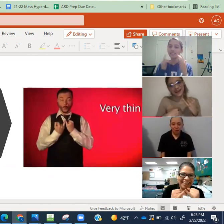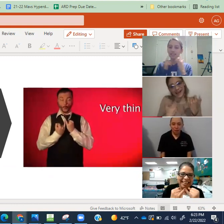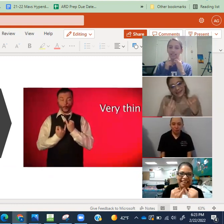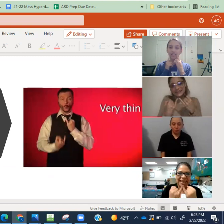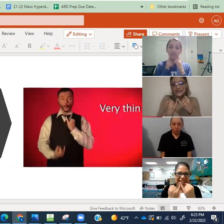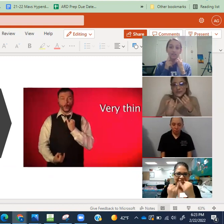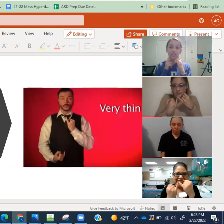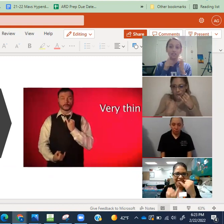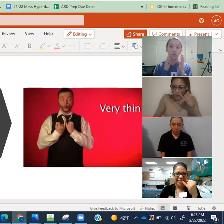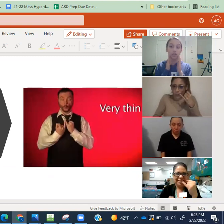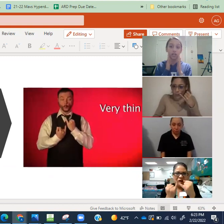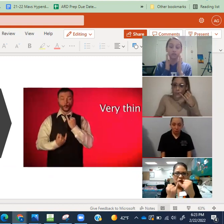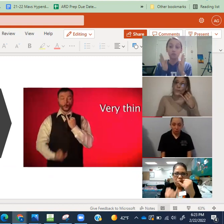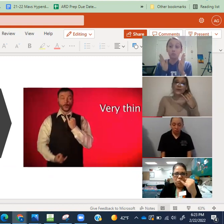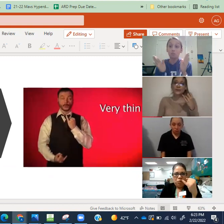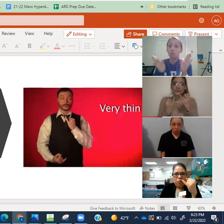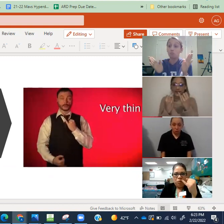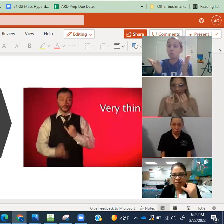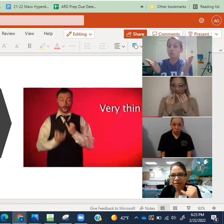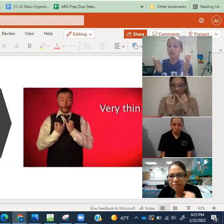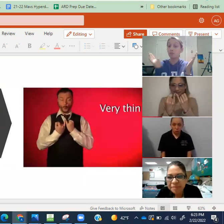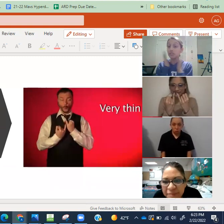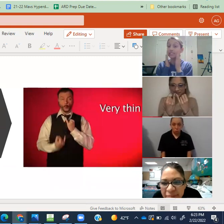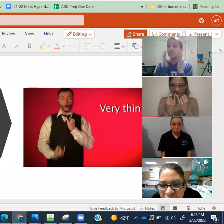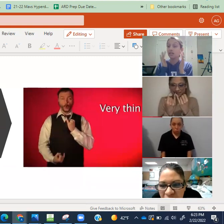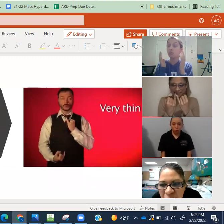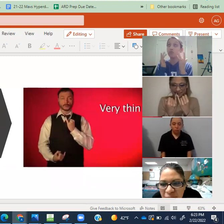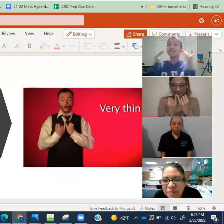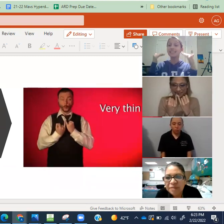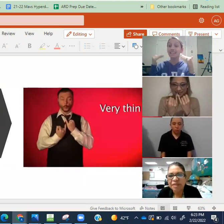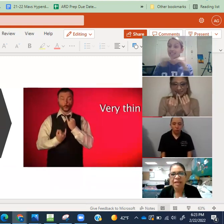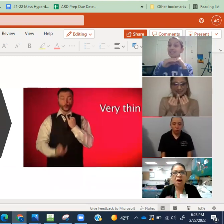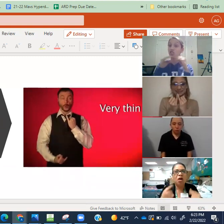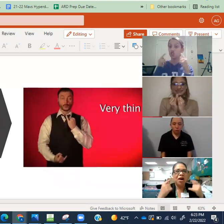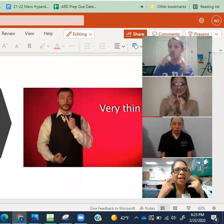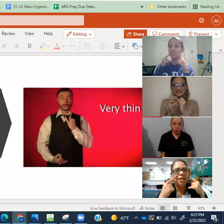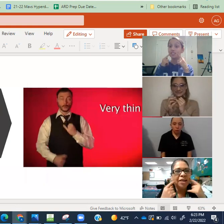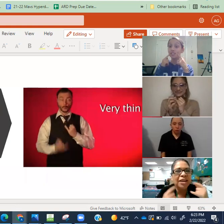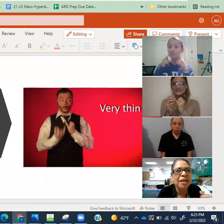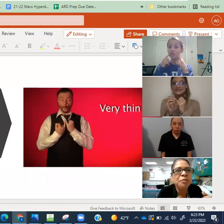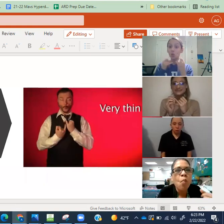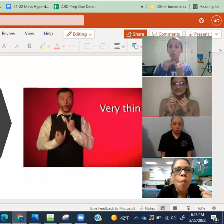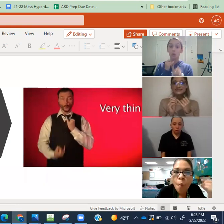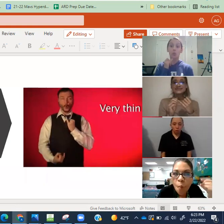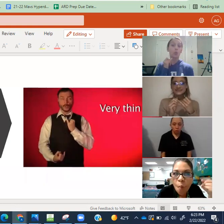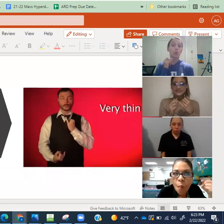And that's again in the face. So he kind of like put his brings in Oh, his I know, cheek. I